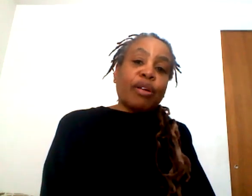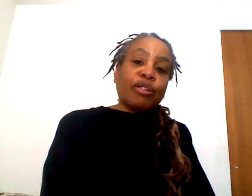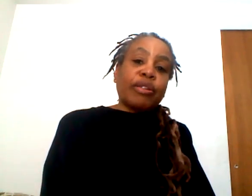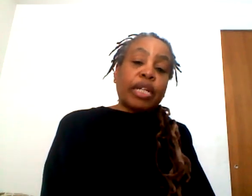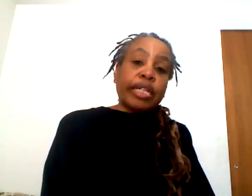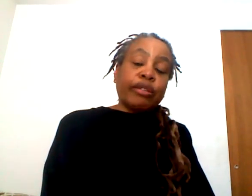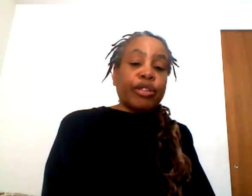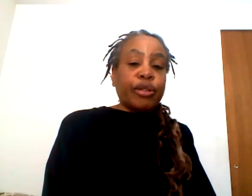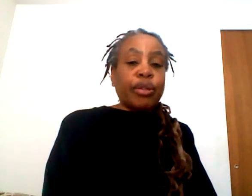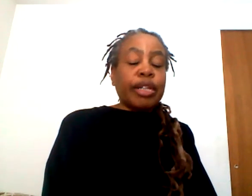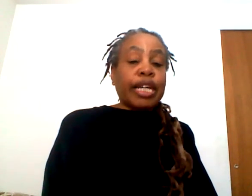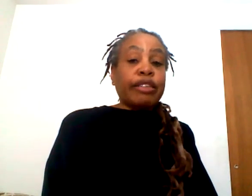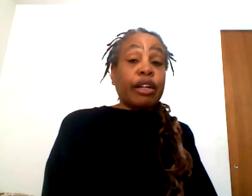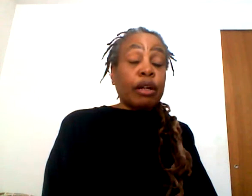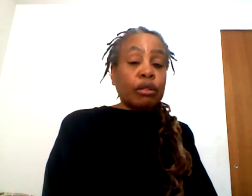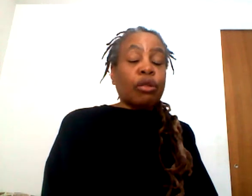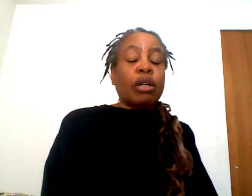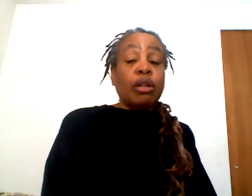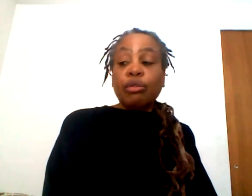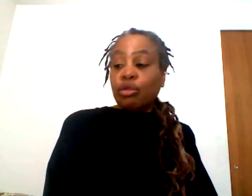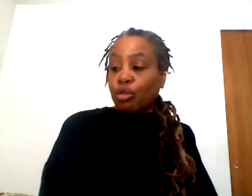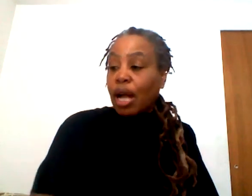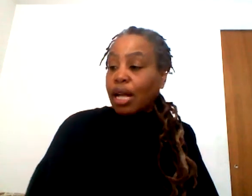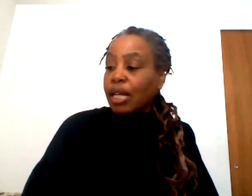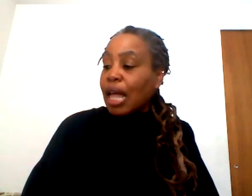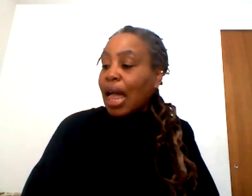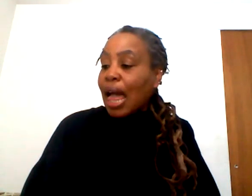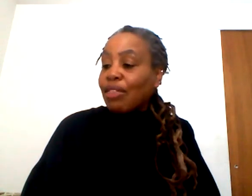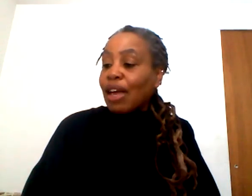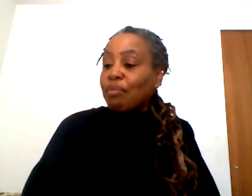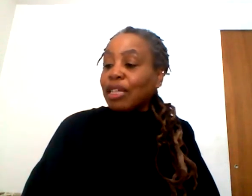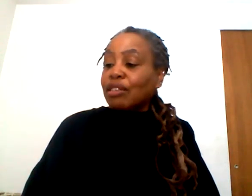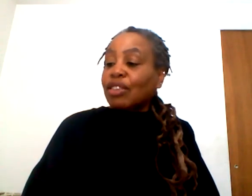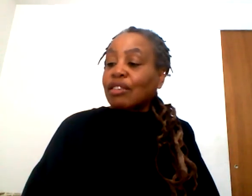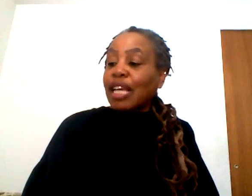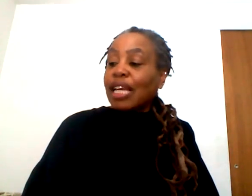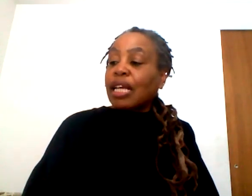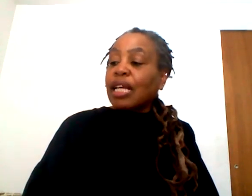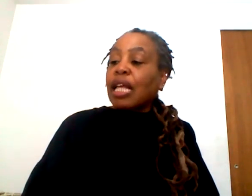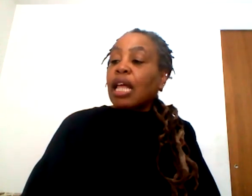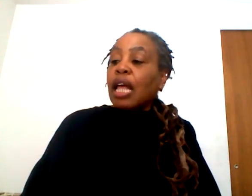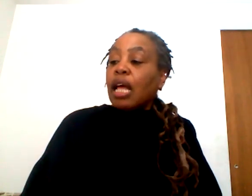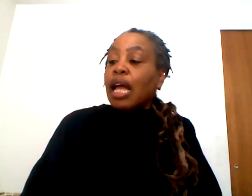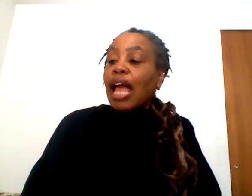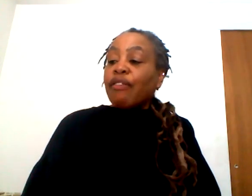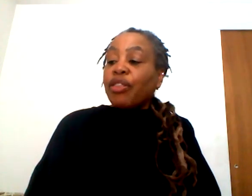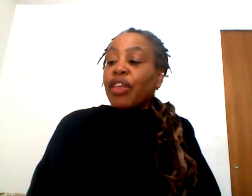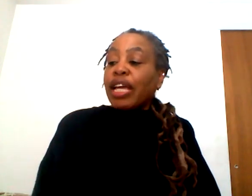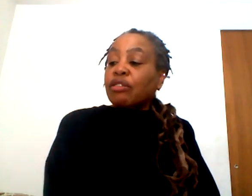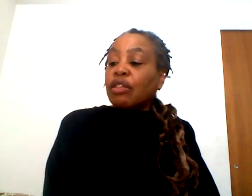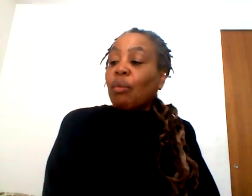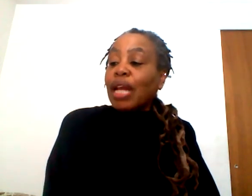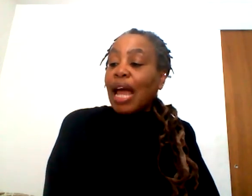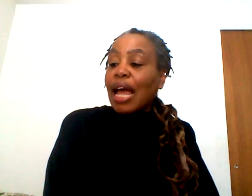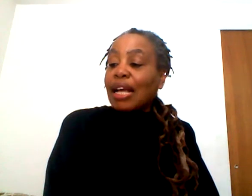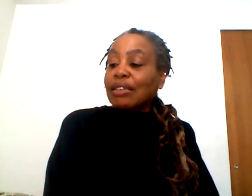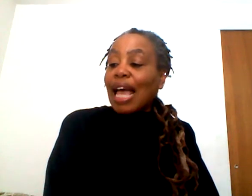to the cleaners in order to get their clothes dry. That means to take everything someone has as